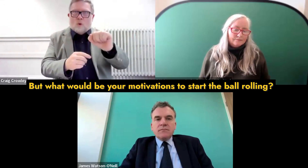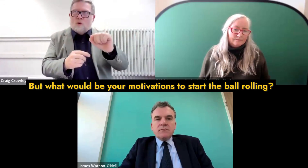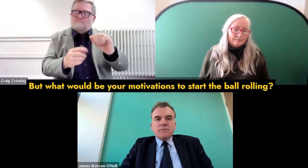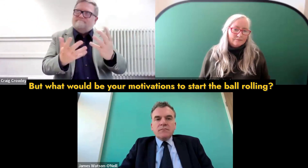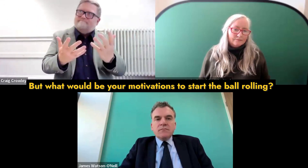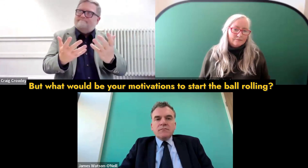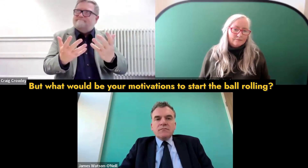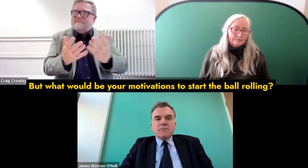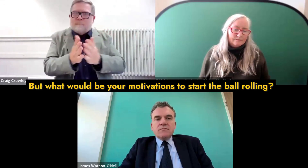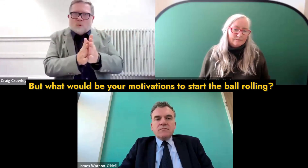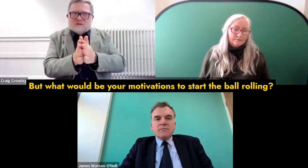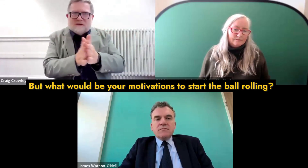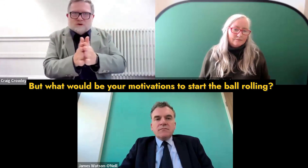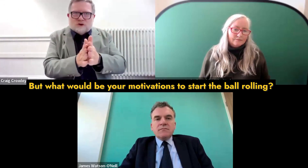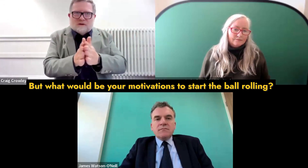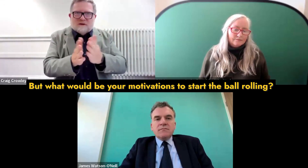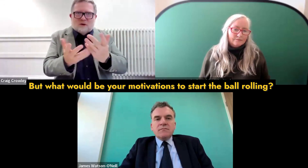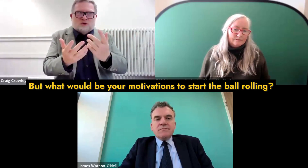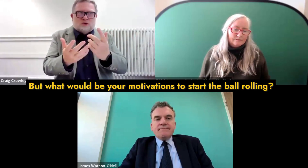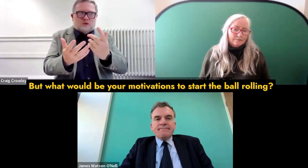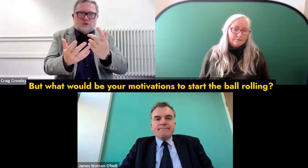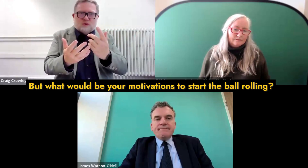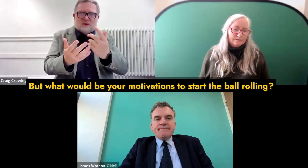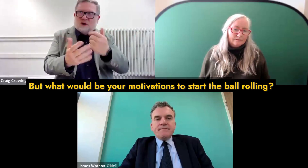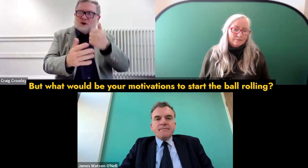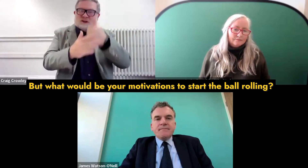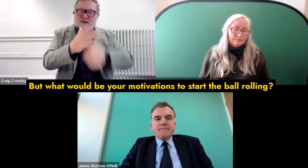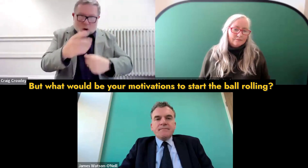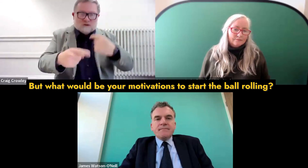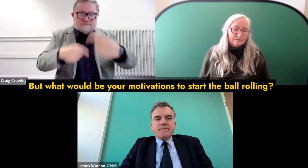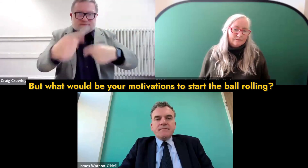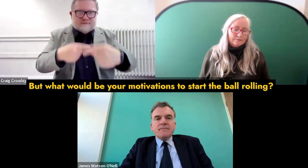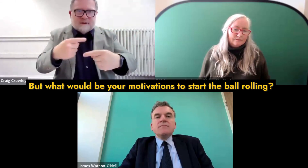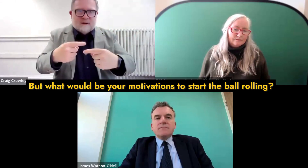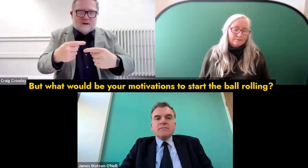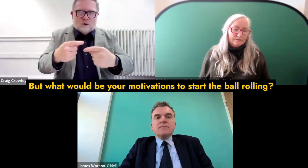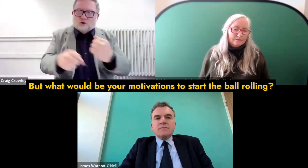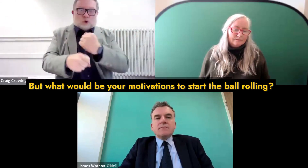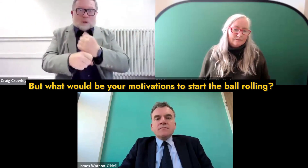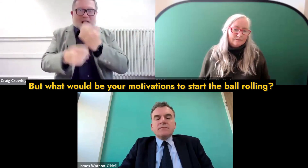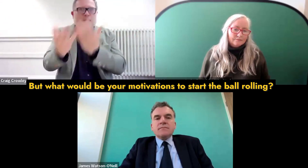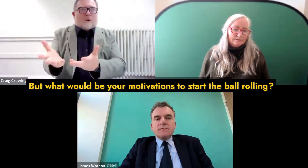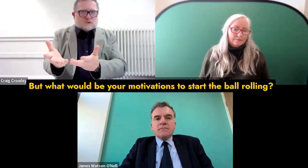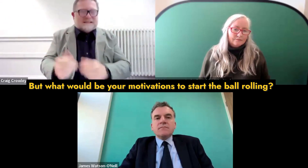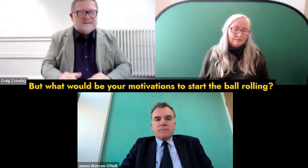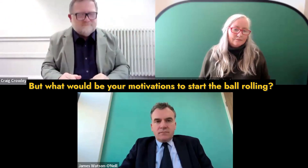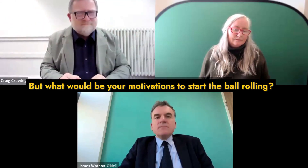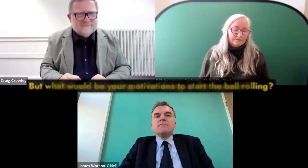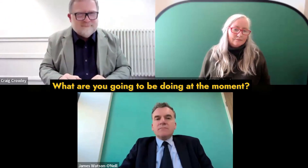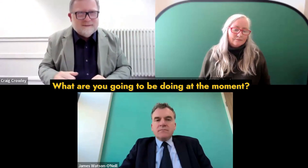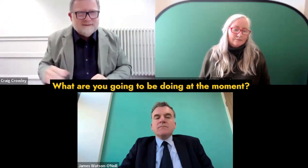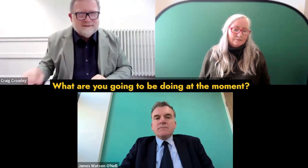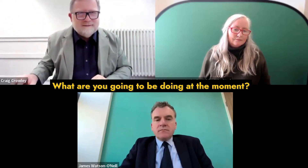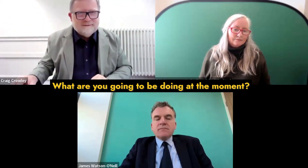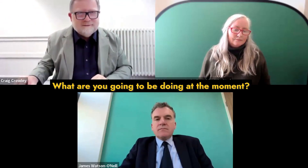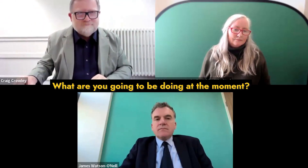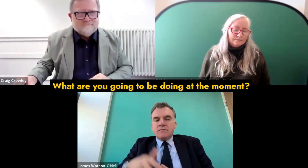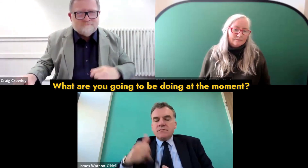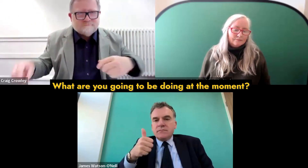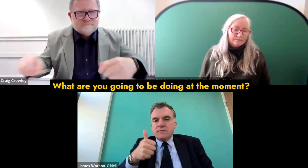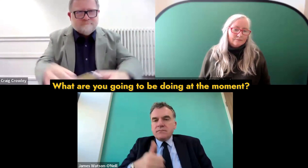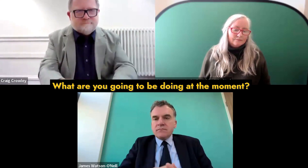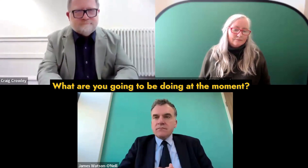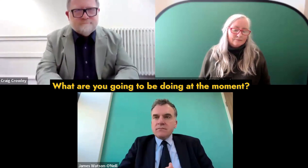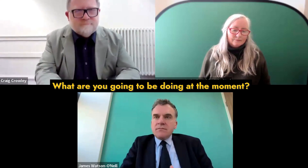sector, but what would be your motivations to start the ball rolling? What are you going to be doing